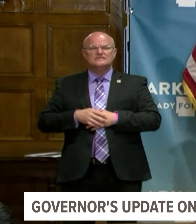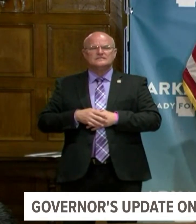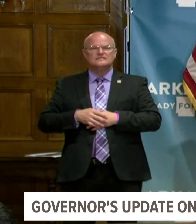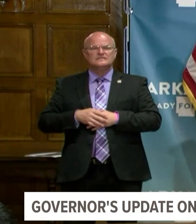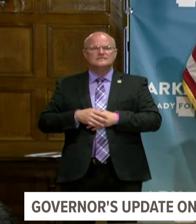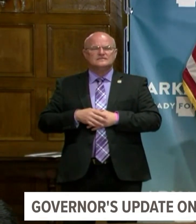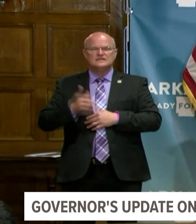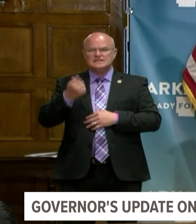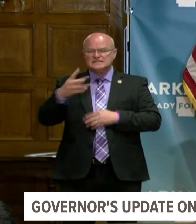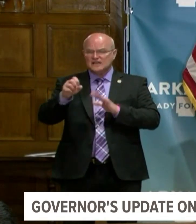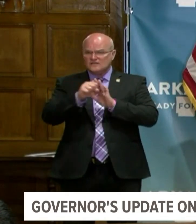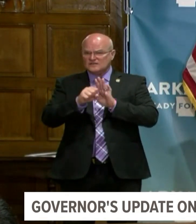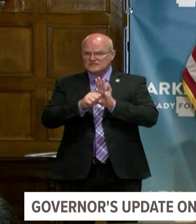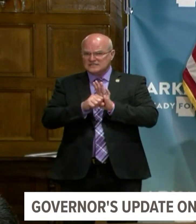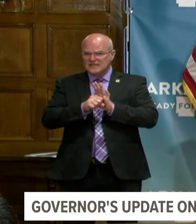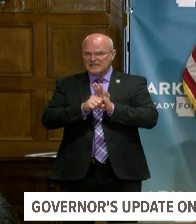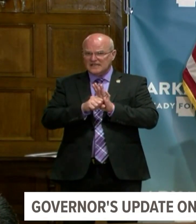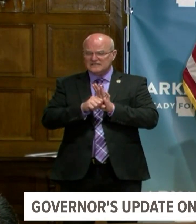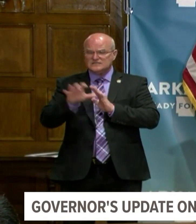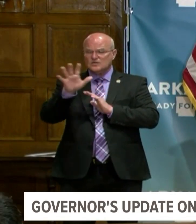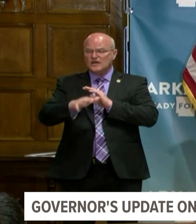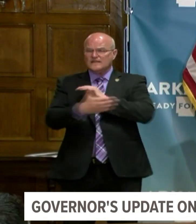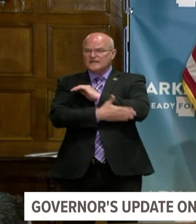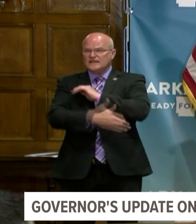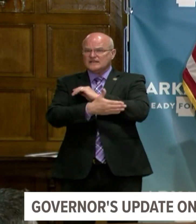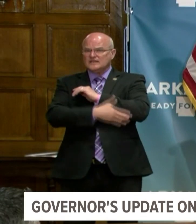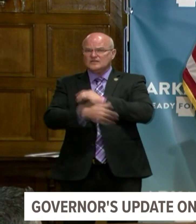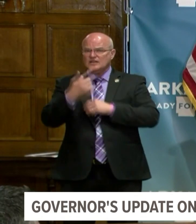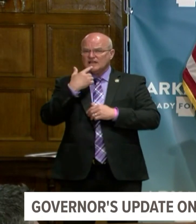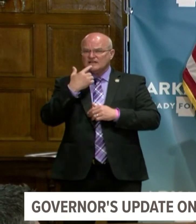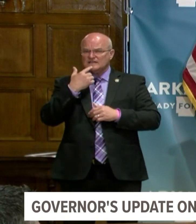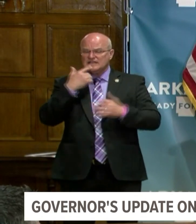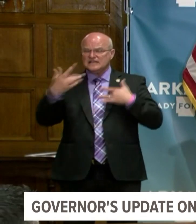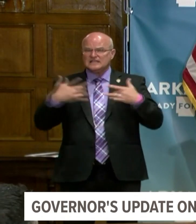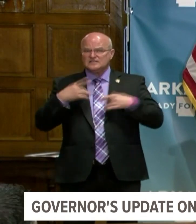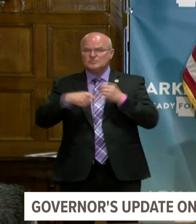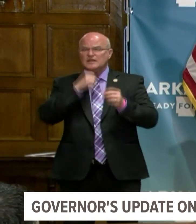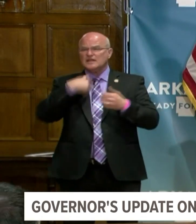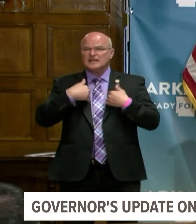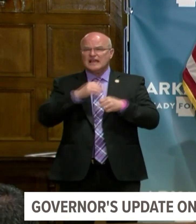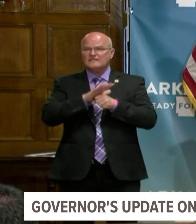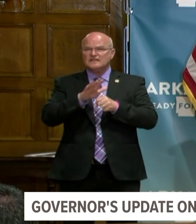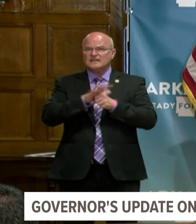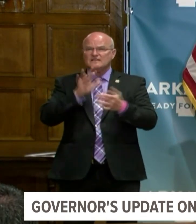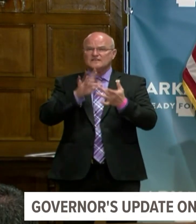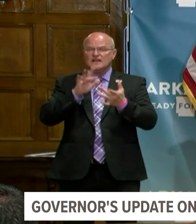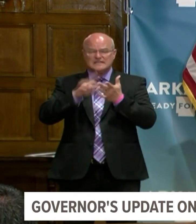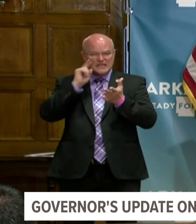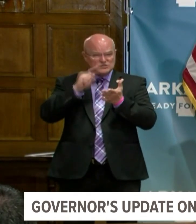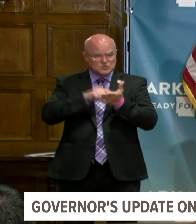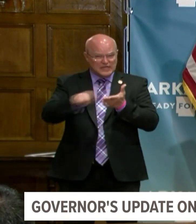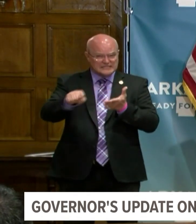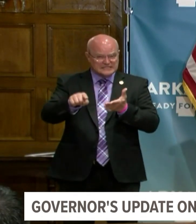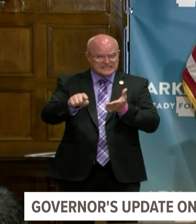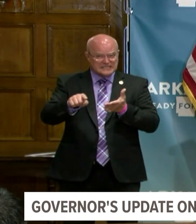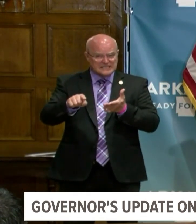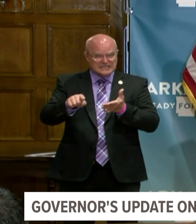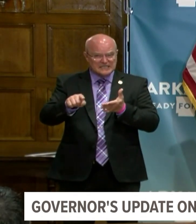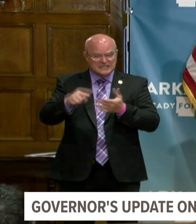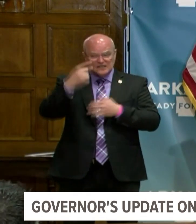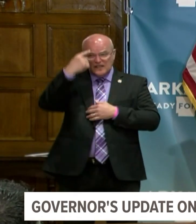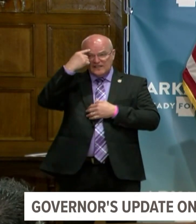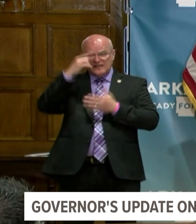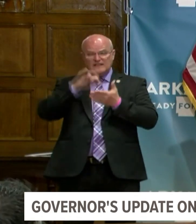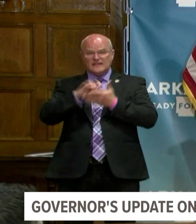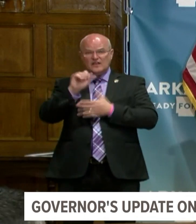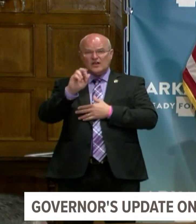Yes, sir. Several states around the country have expressed concern about not having enough contact tracers. Do you think